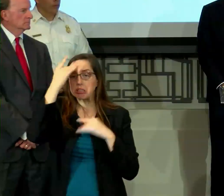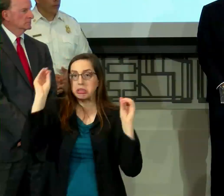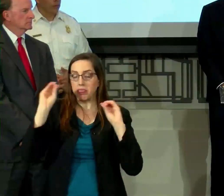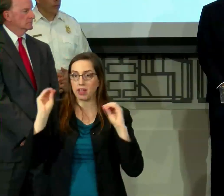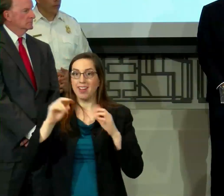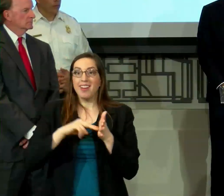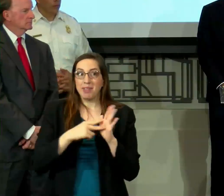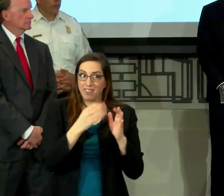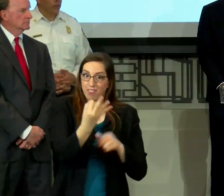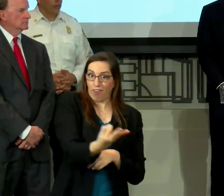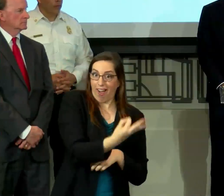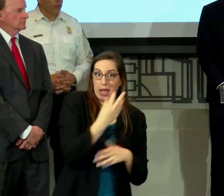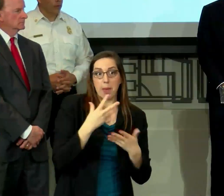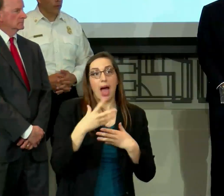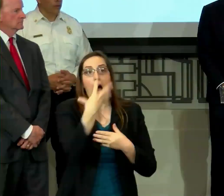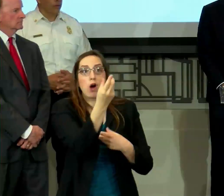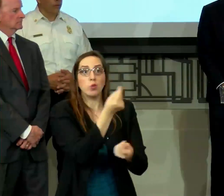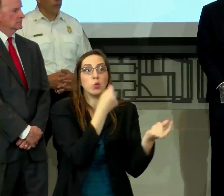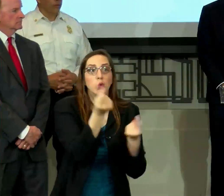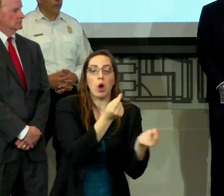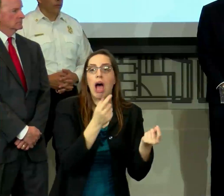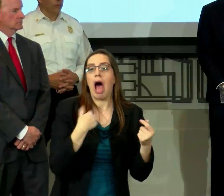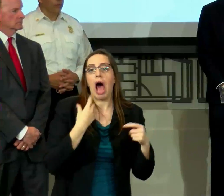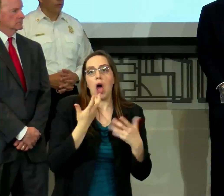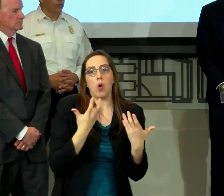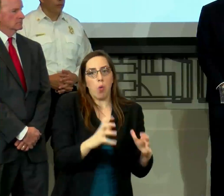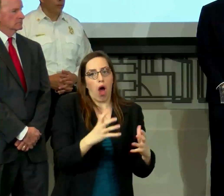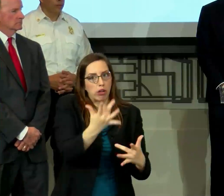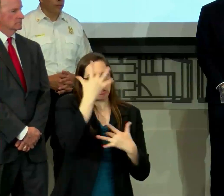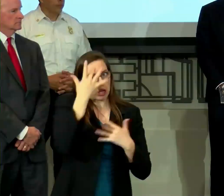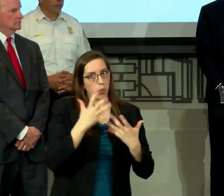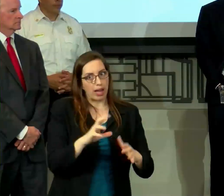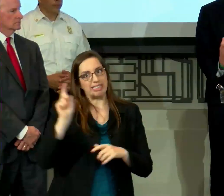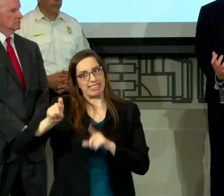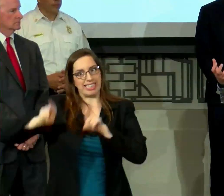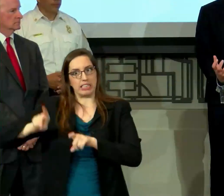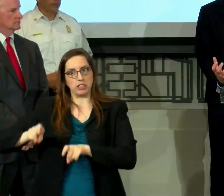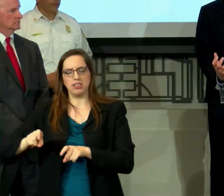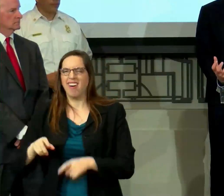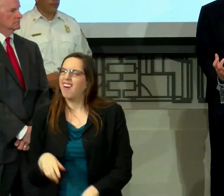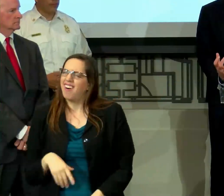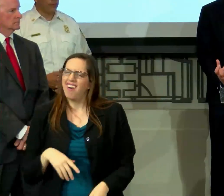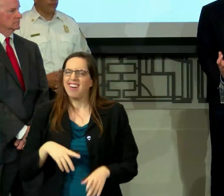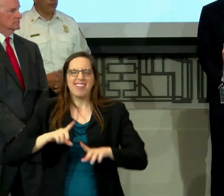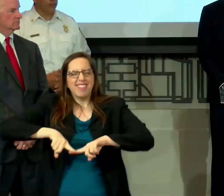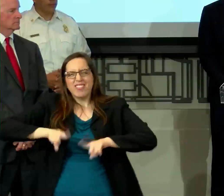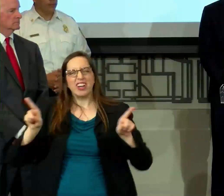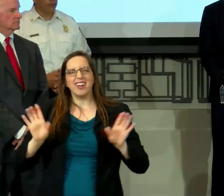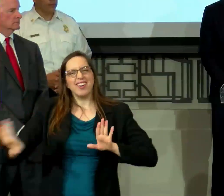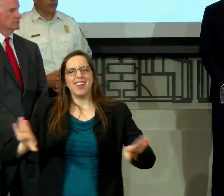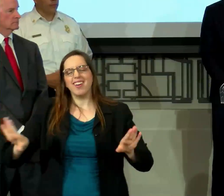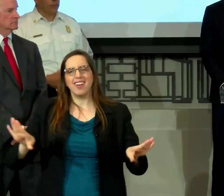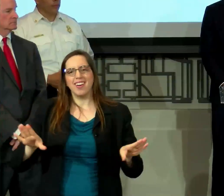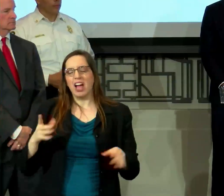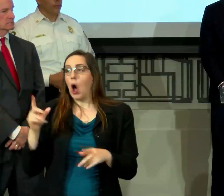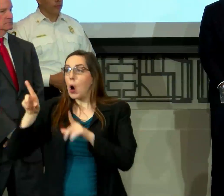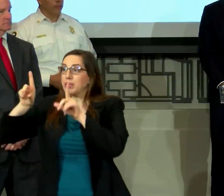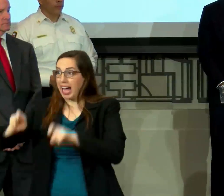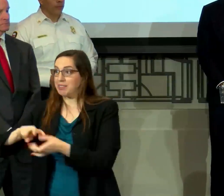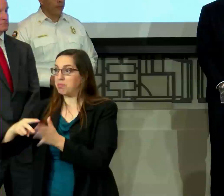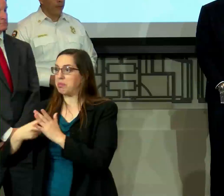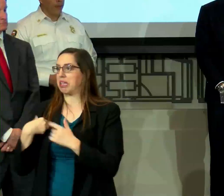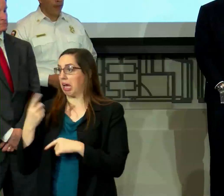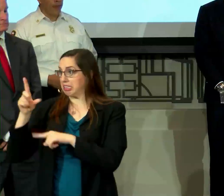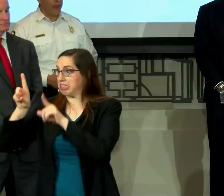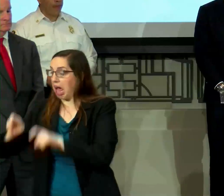lot of people saying, I need to get tested so that I won't catch the virus. Those are two completely separate things, and I hear a lot of people